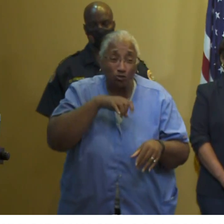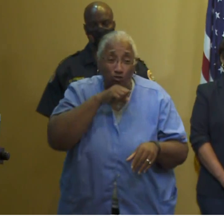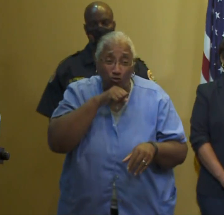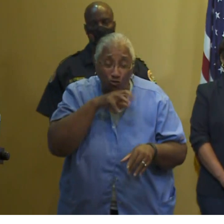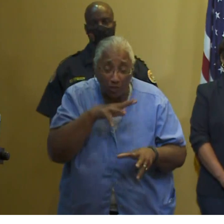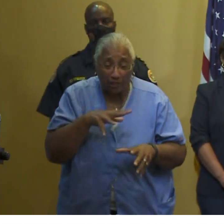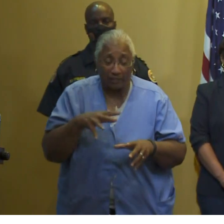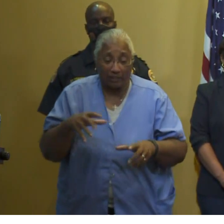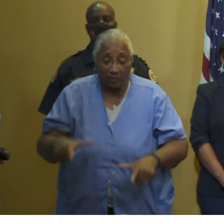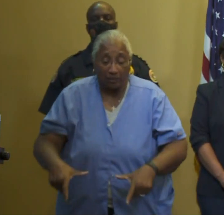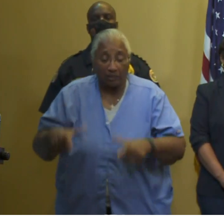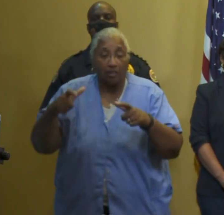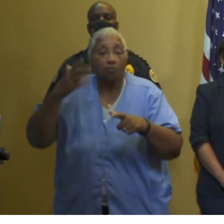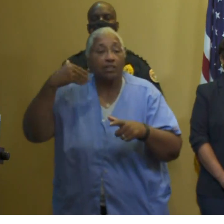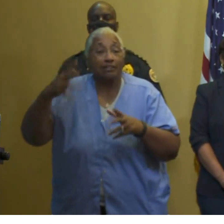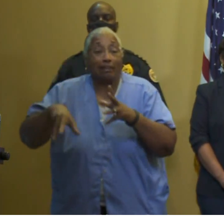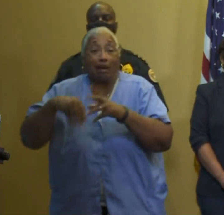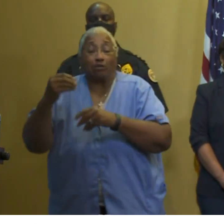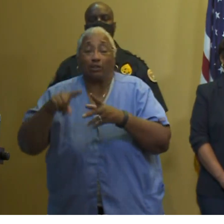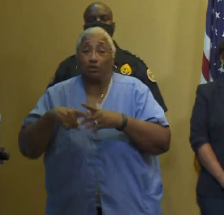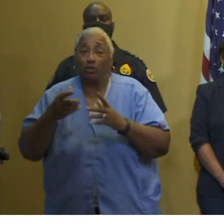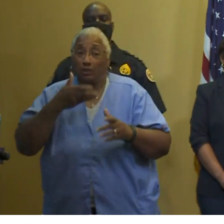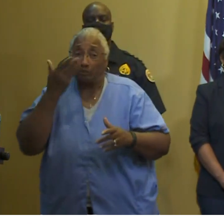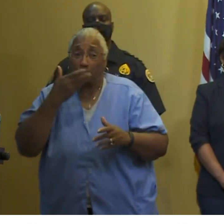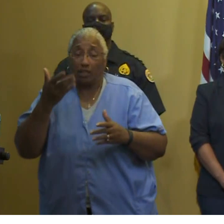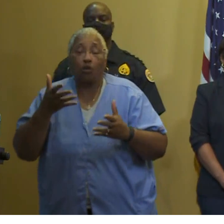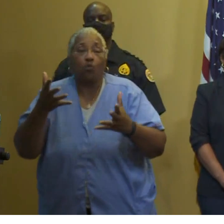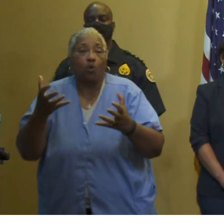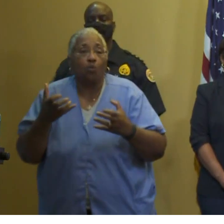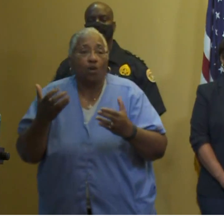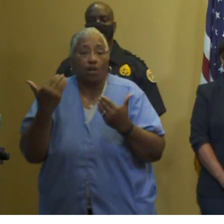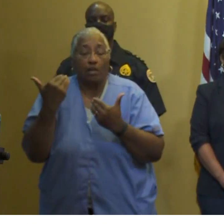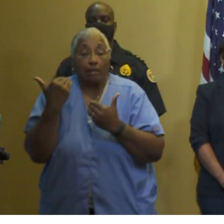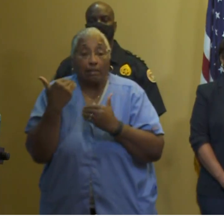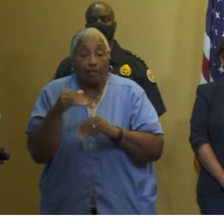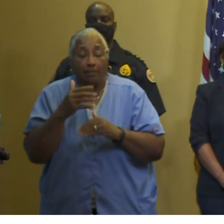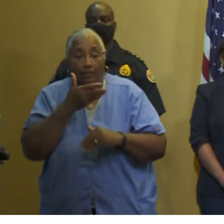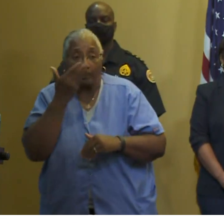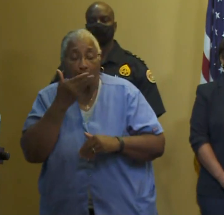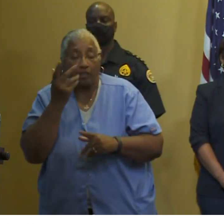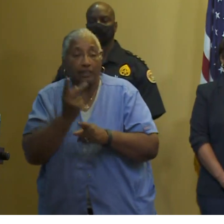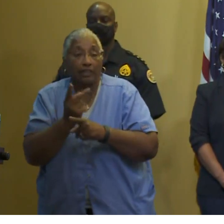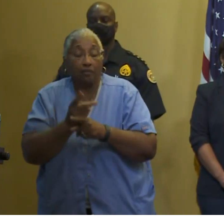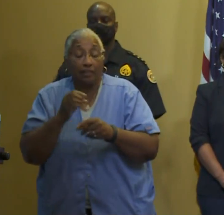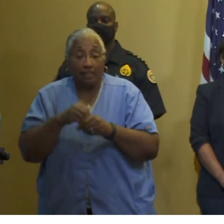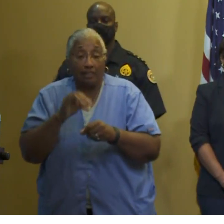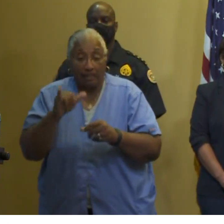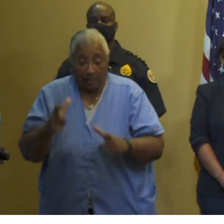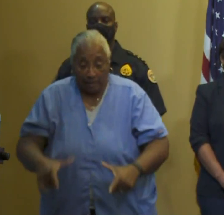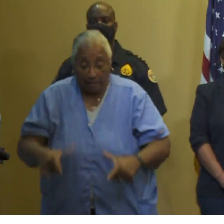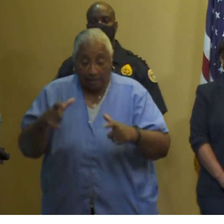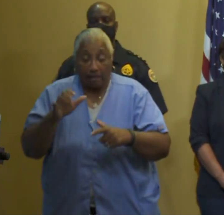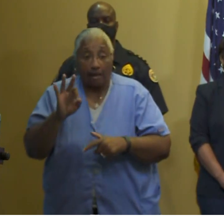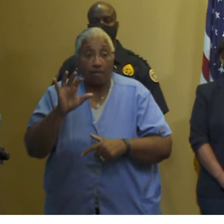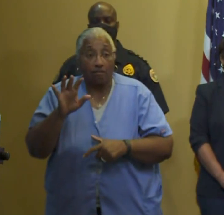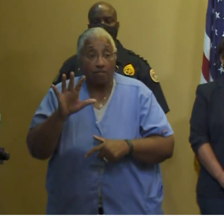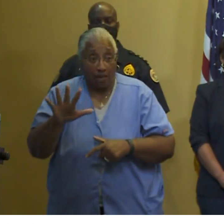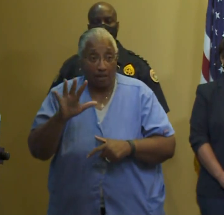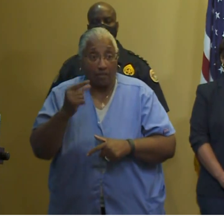can. It's starting to smell out there. Let's try and minimize that smell, and let's keep it in that 95-gallon city trash